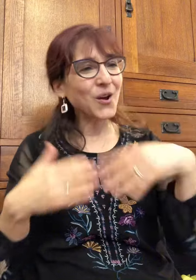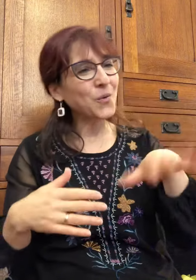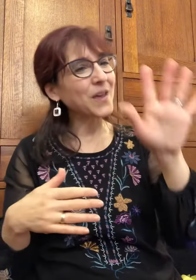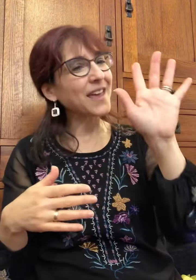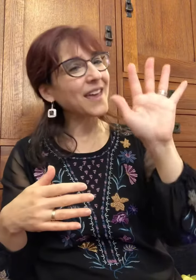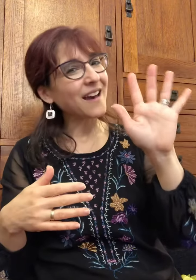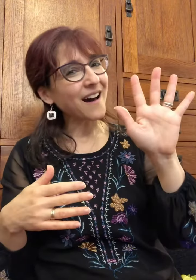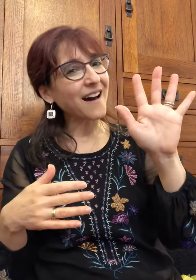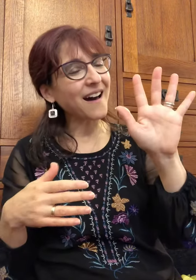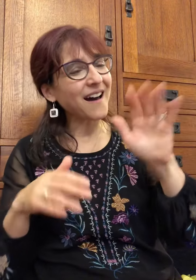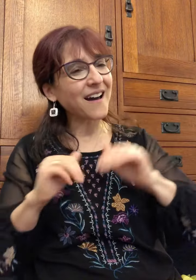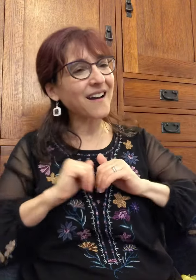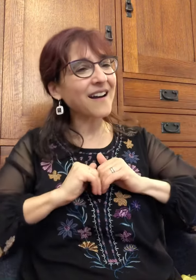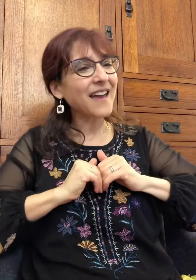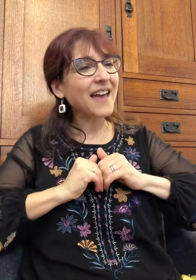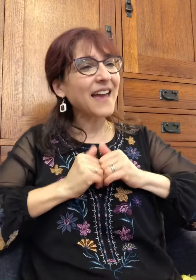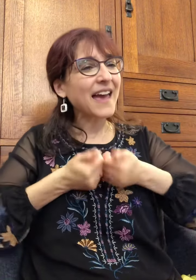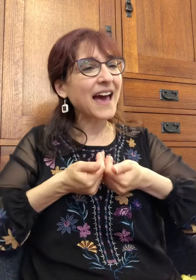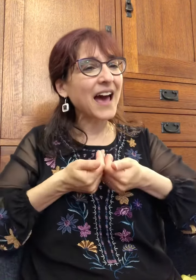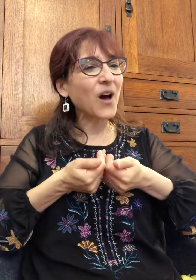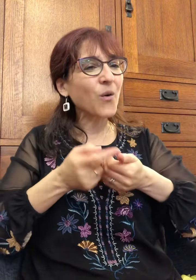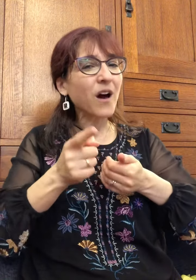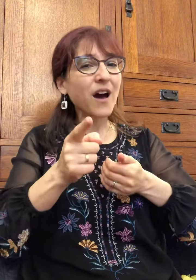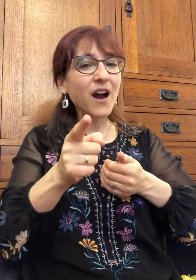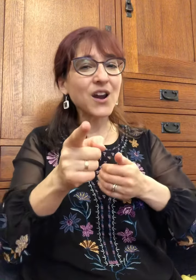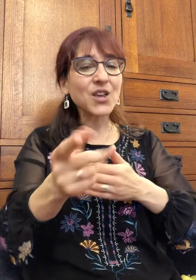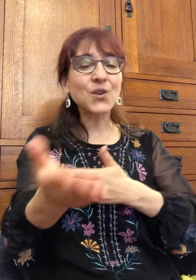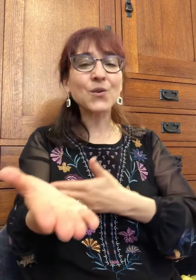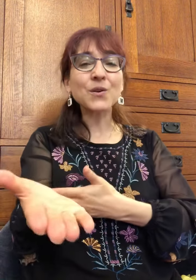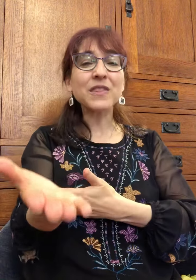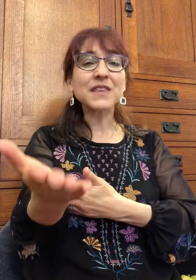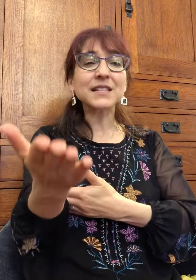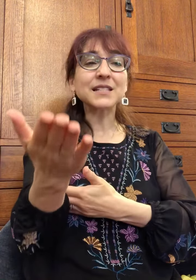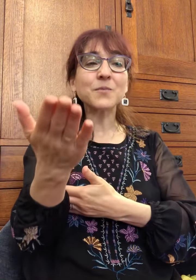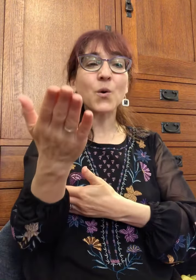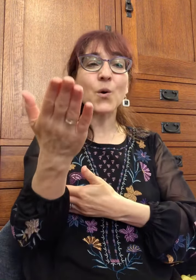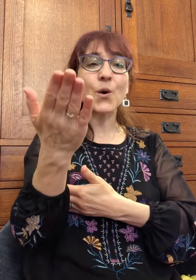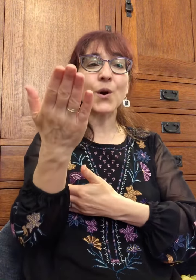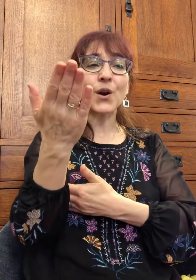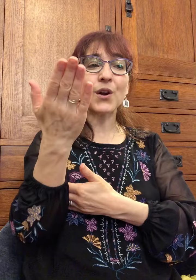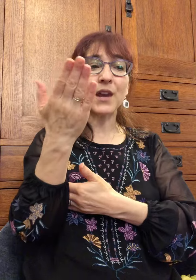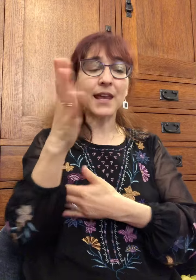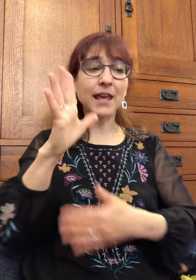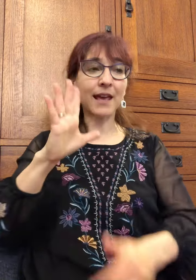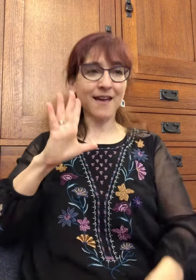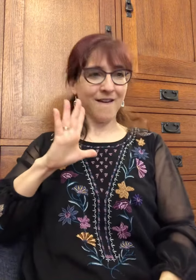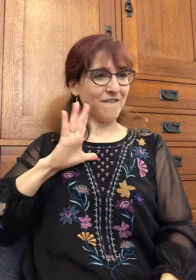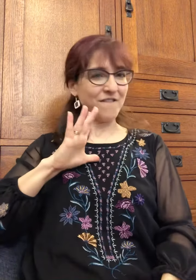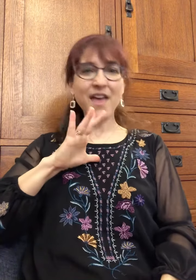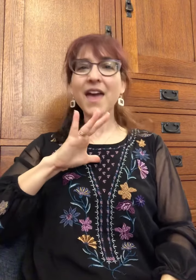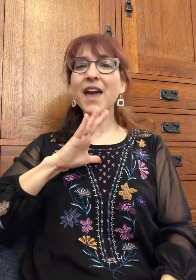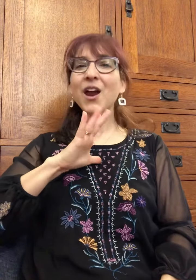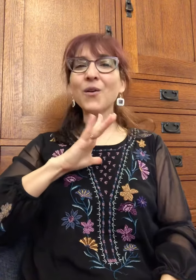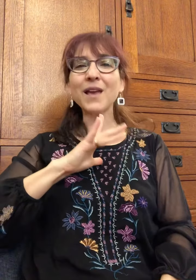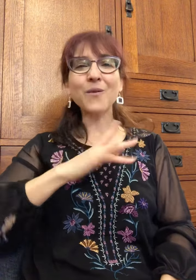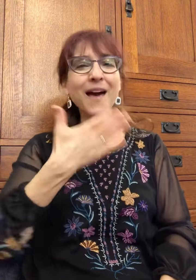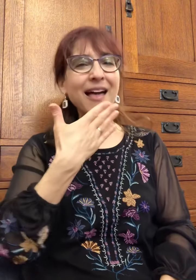we are. How are you this morning? Very well,